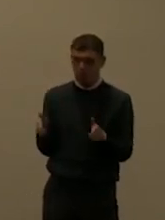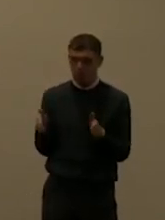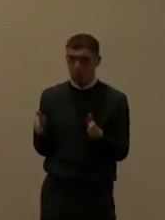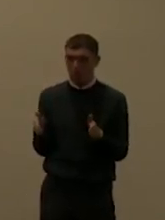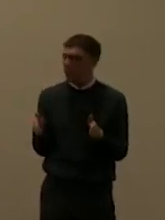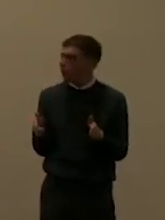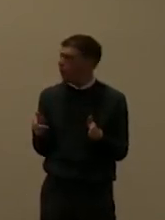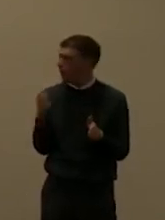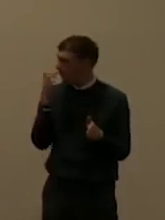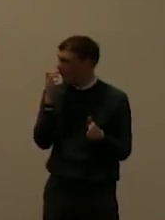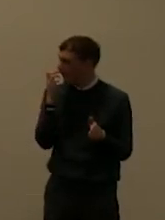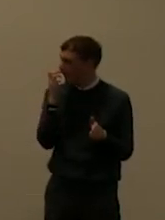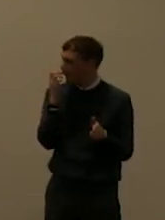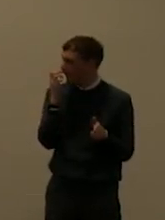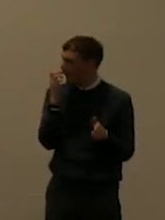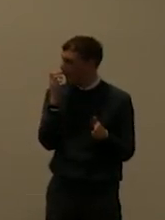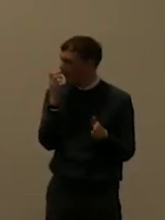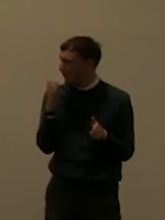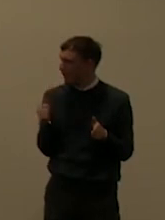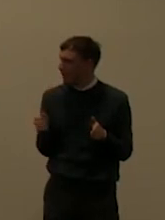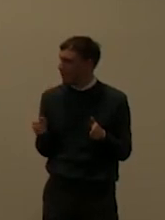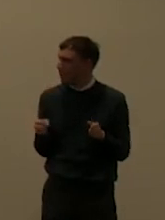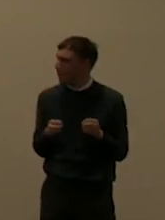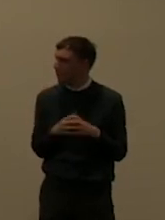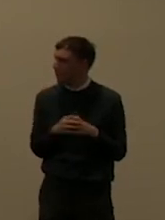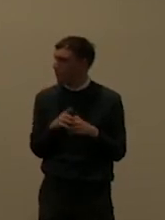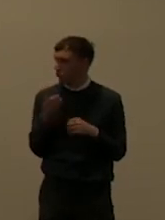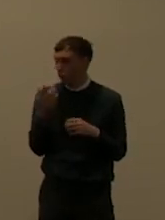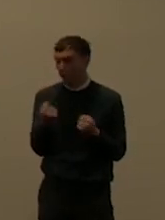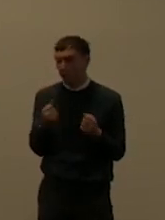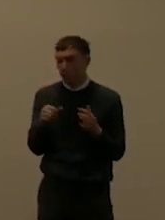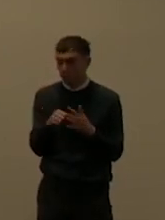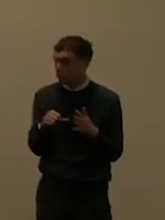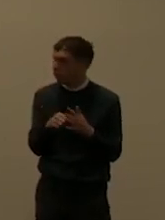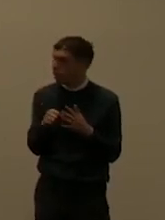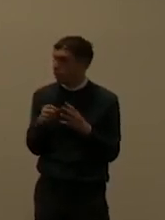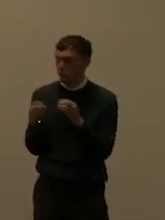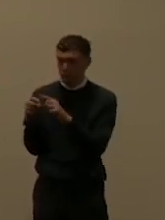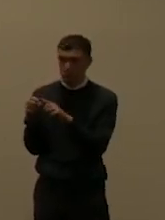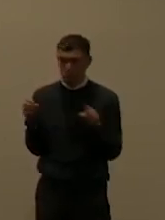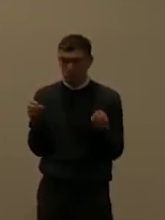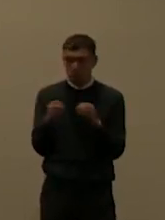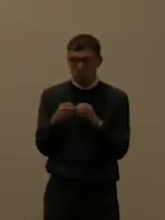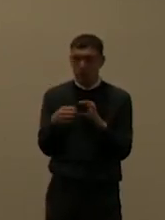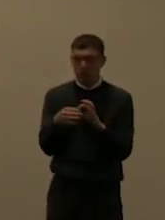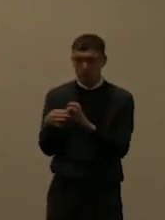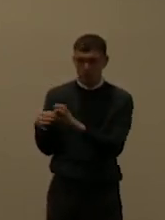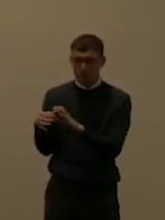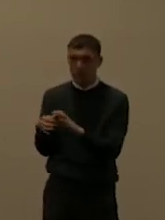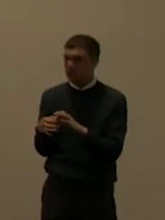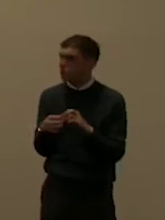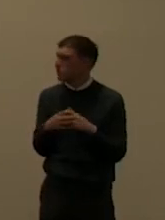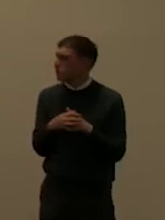branch. That's right, yeah. There are some problems here with the branch to branch connection over the secure virtual WAN hub,